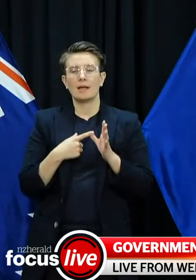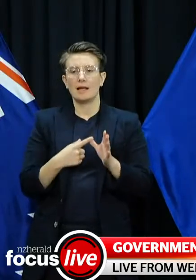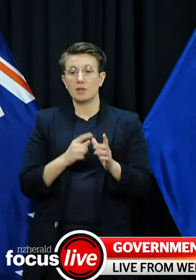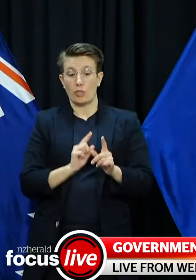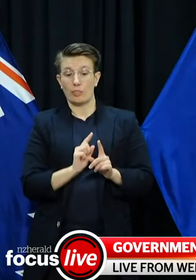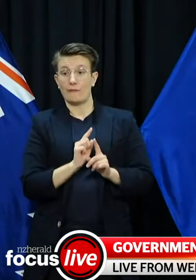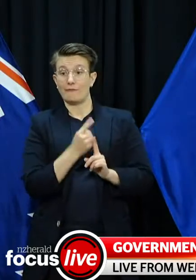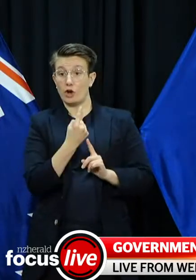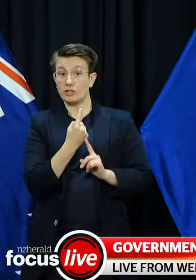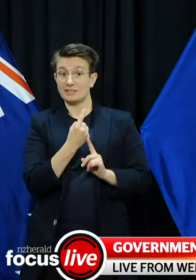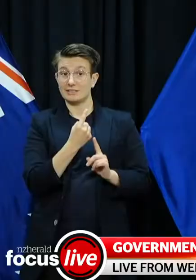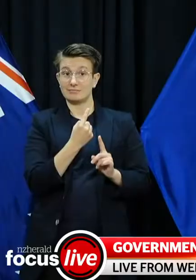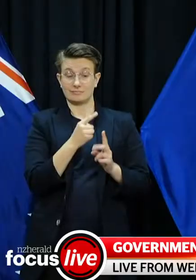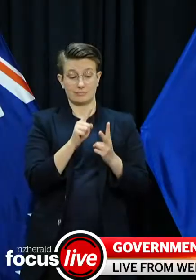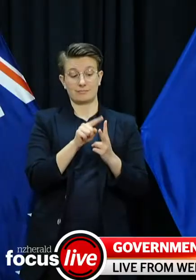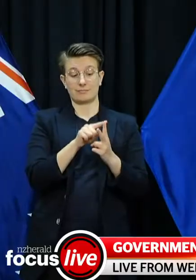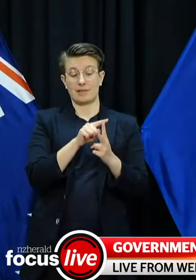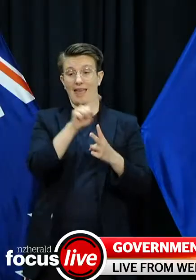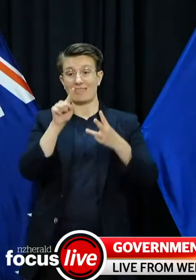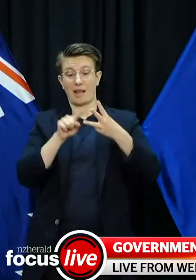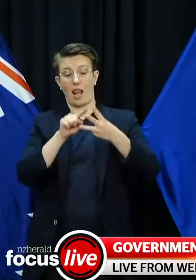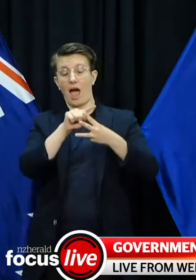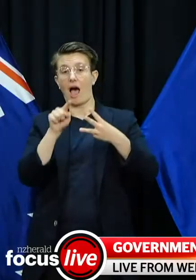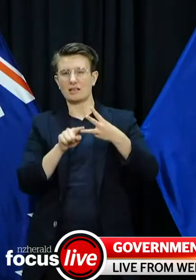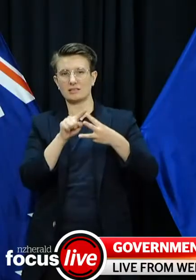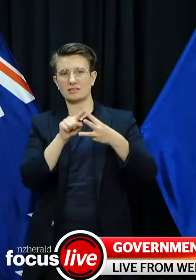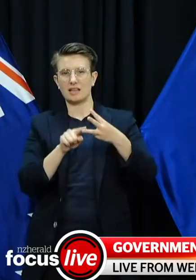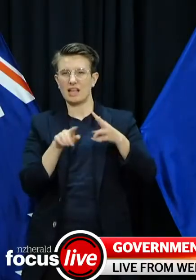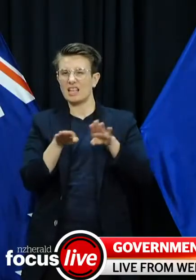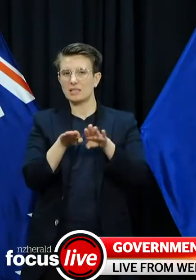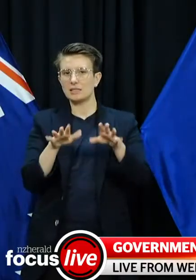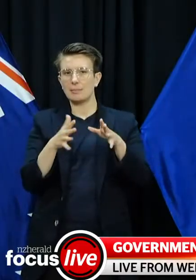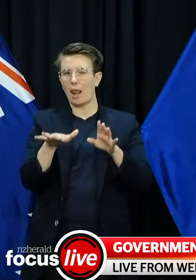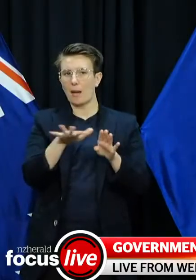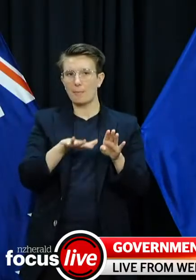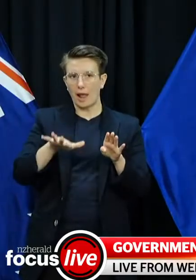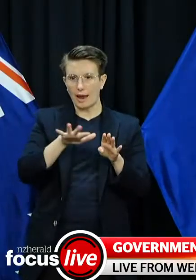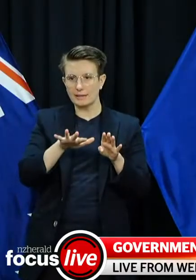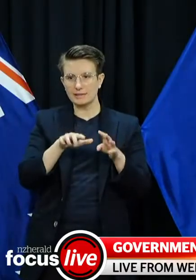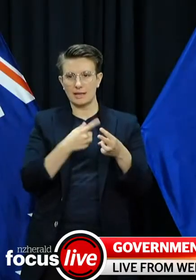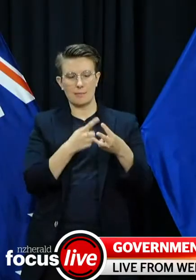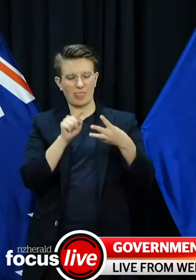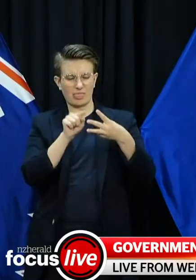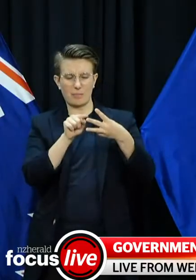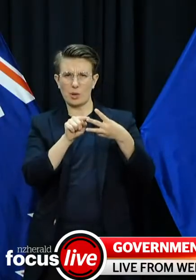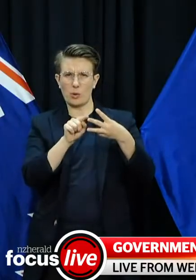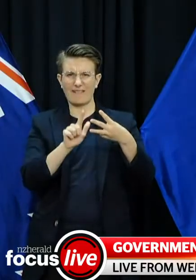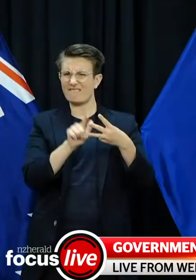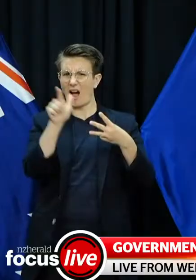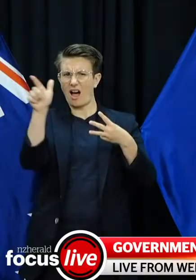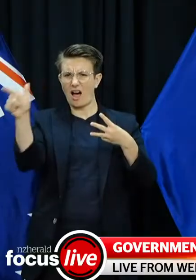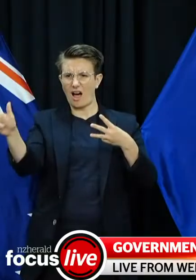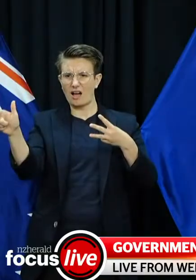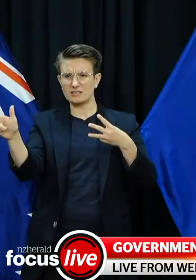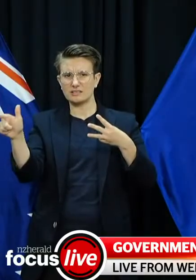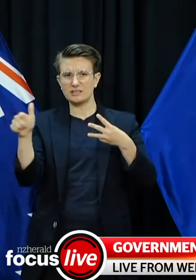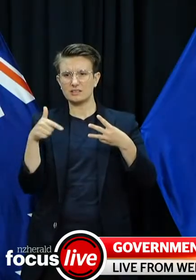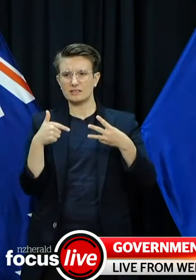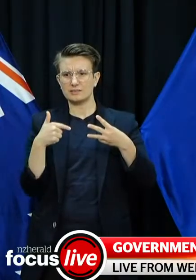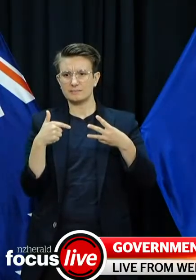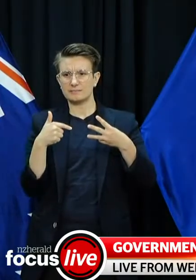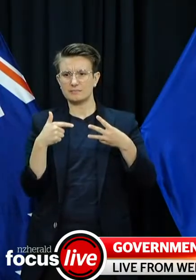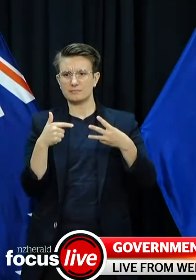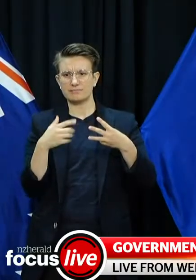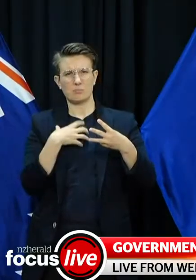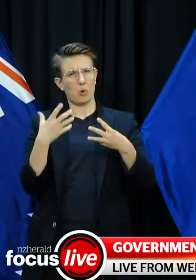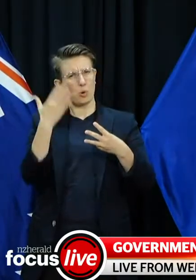that. The second middle earthquake, it's a bit more tenuous, so it happened quite far away, I think 1,000 kilometers away from the first